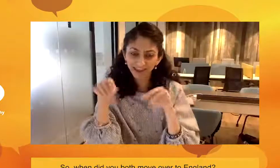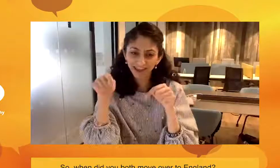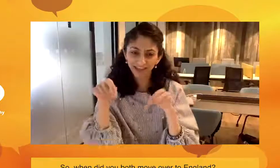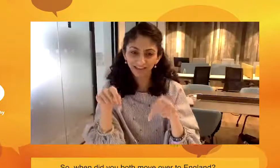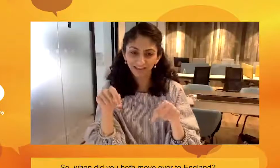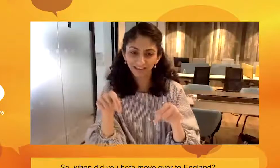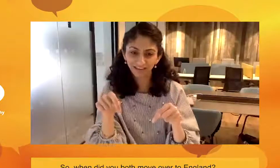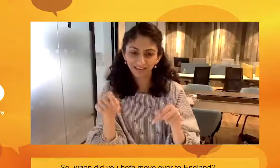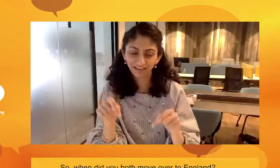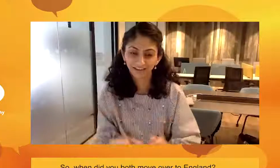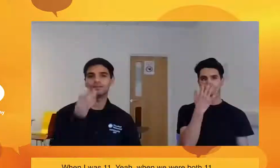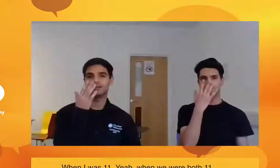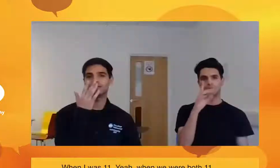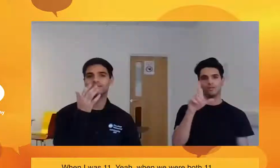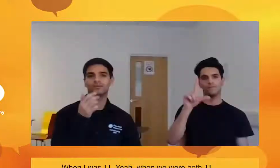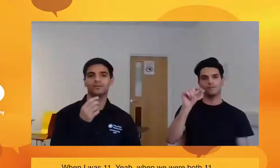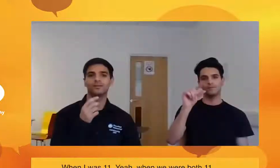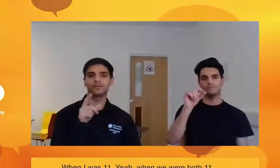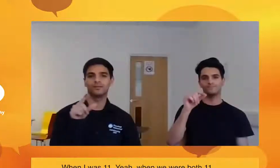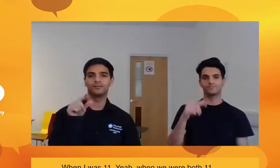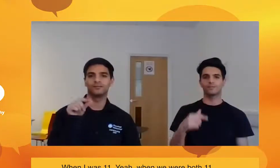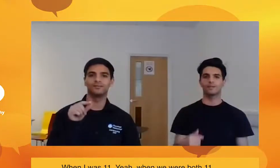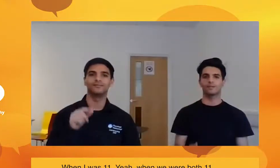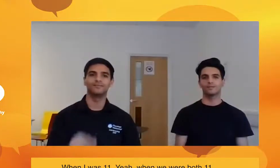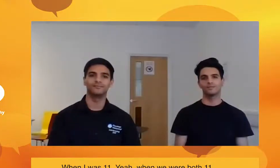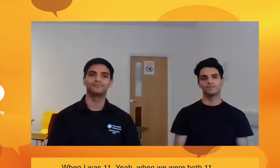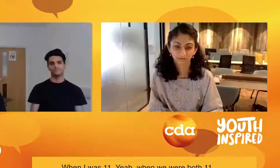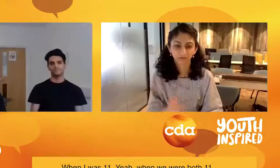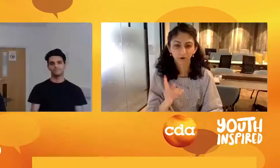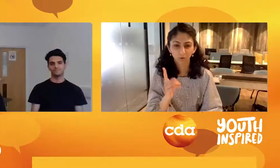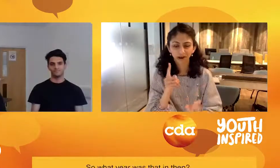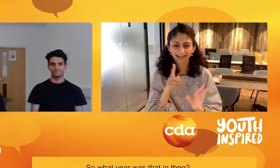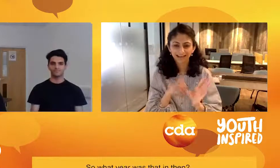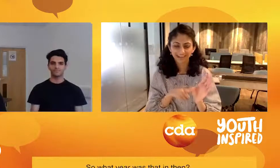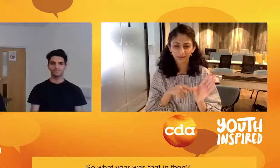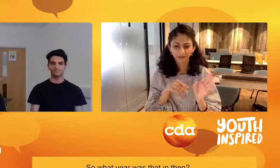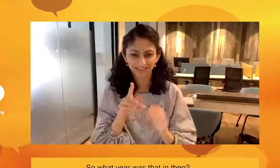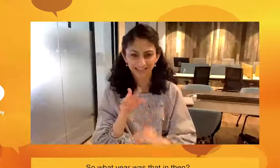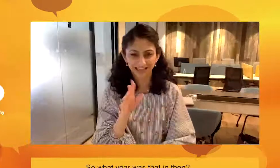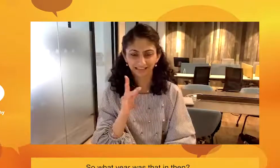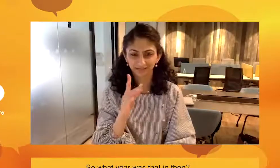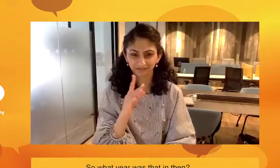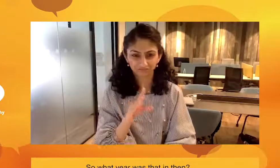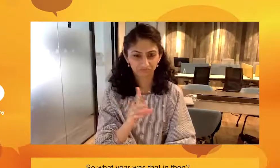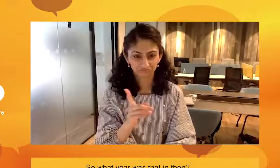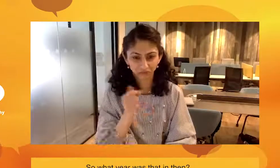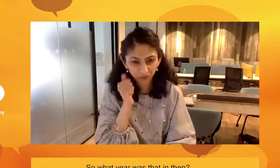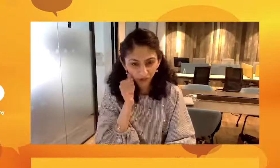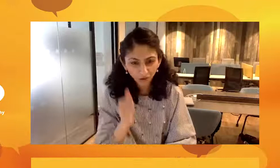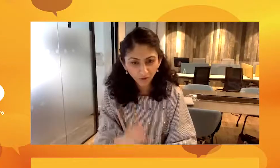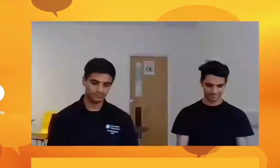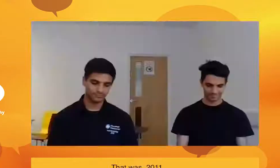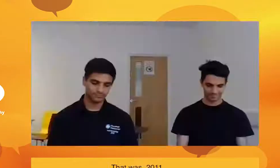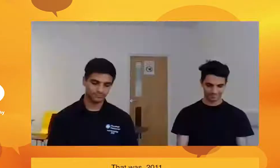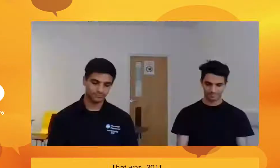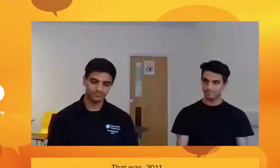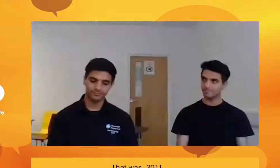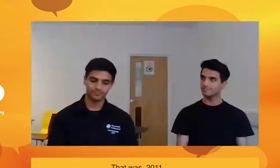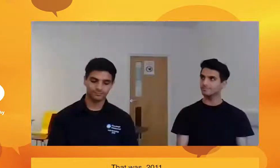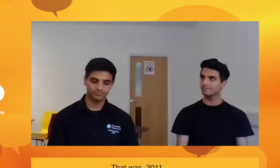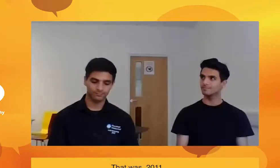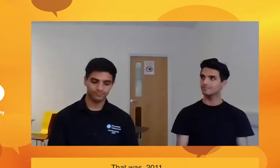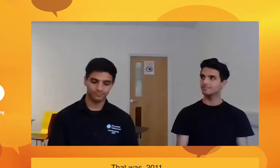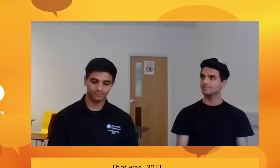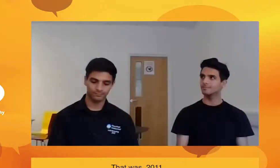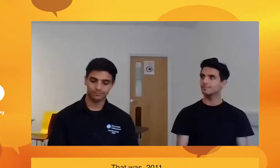did you both move over to England? When I was 11. Yeah, when we were both 11. So what year was that in then?